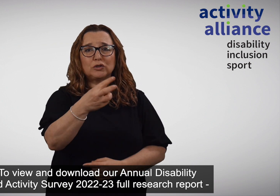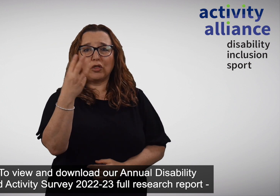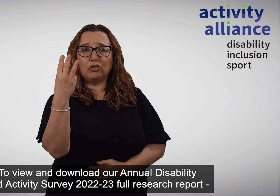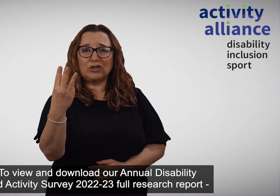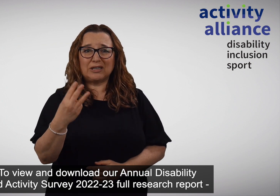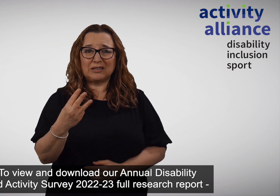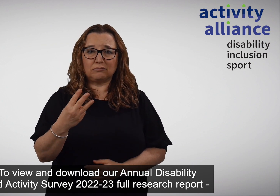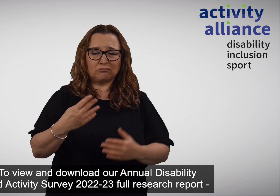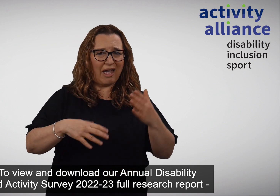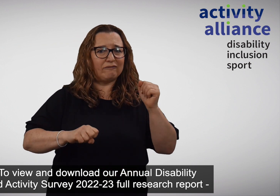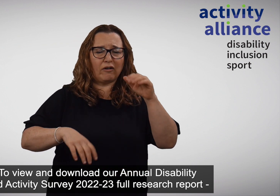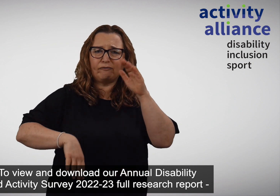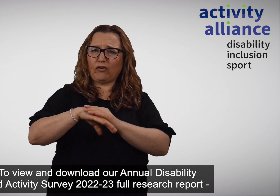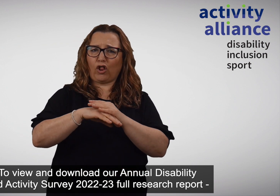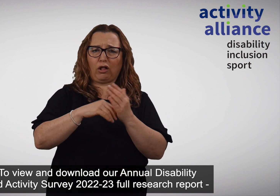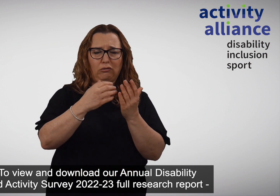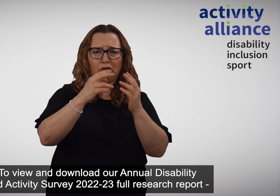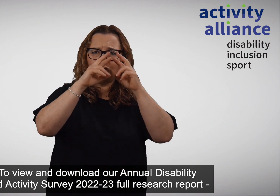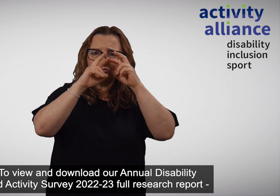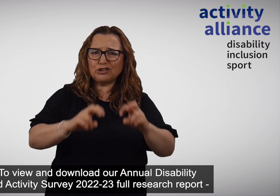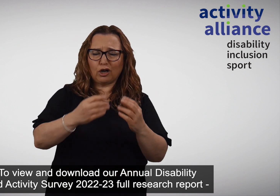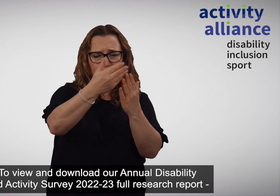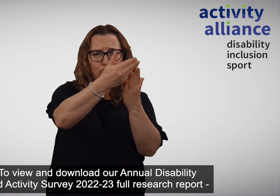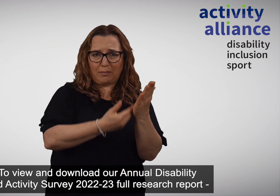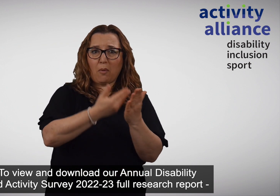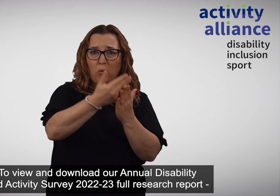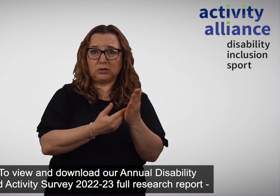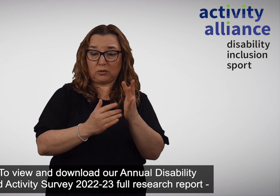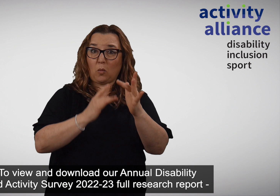2023 full research report, please visit our website